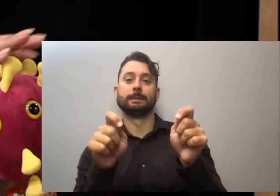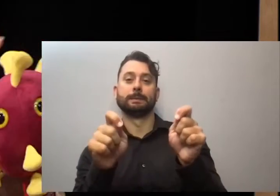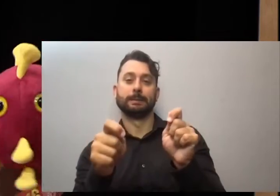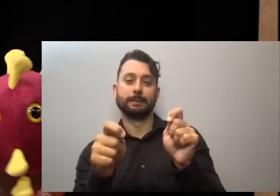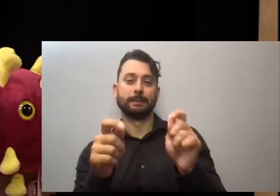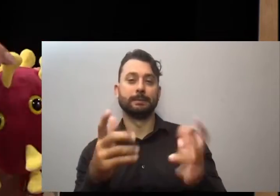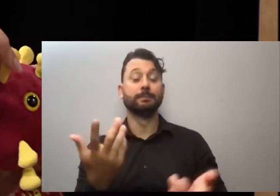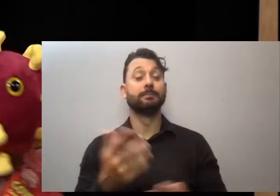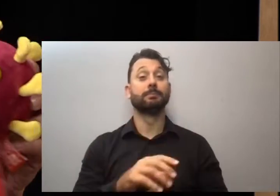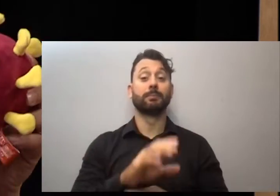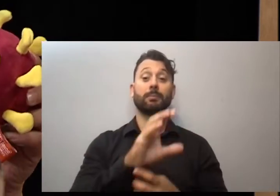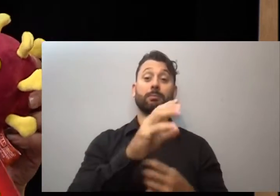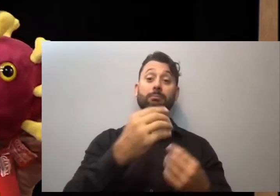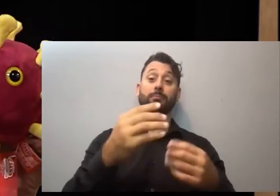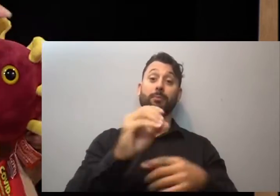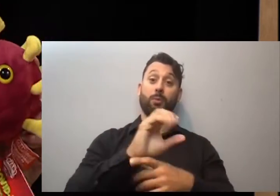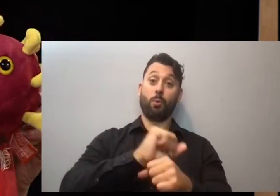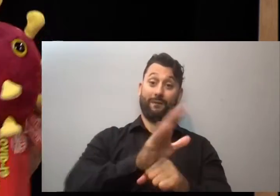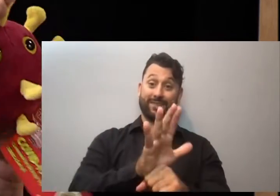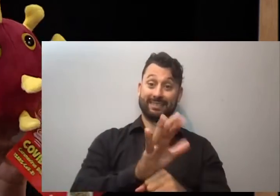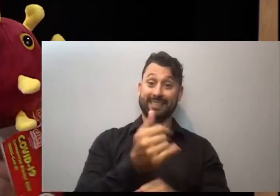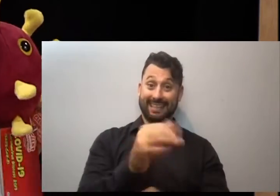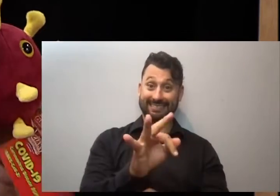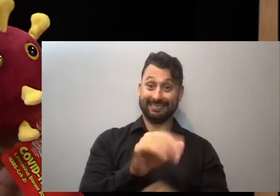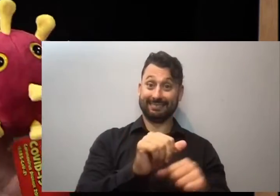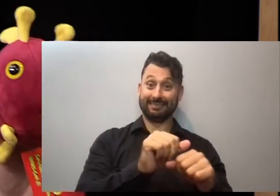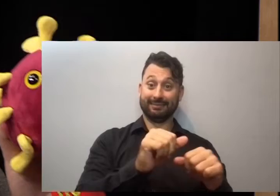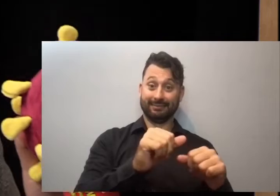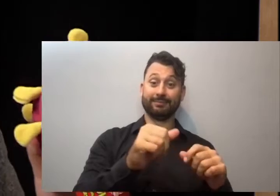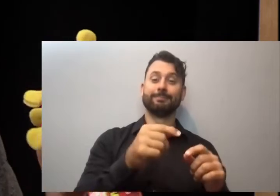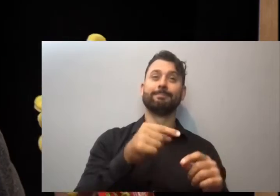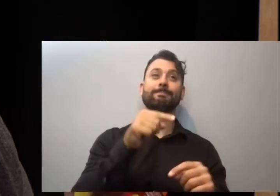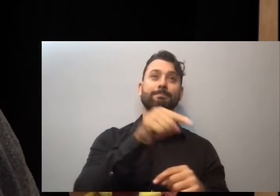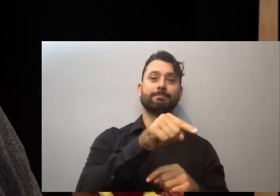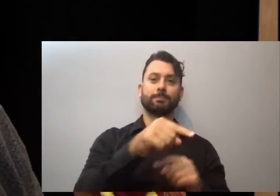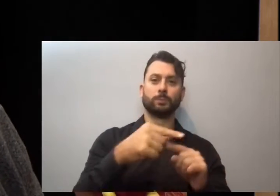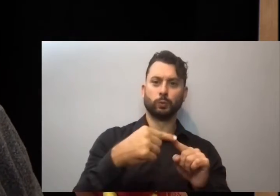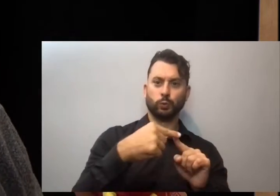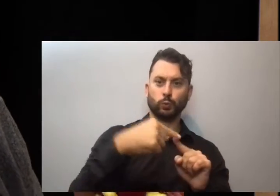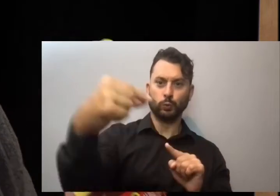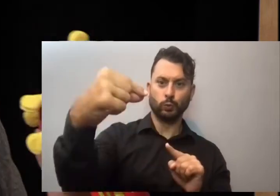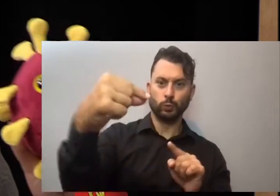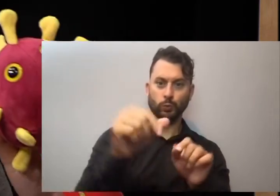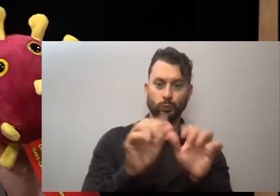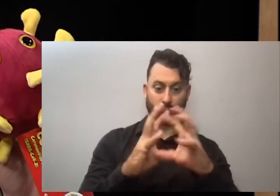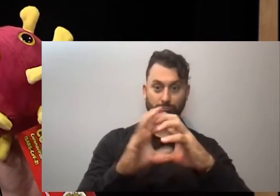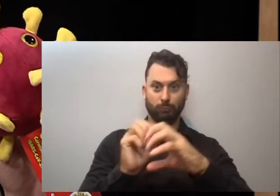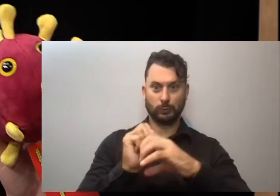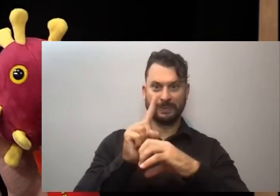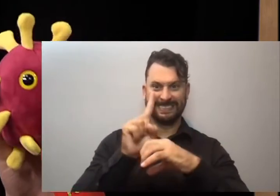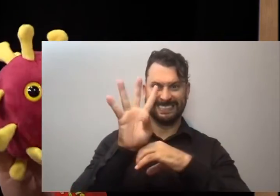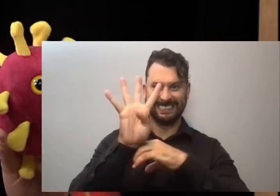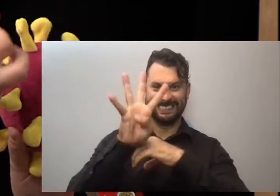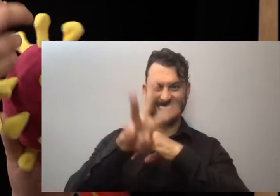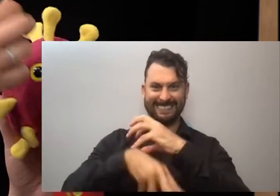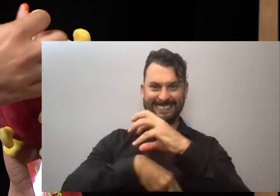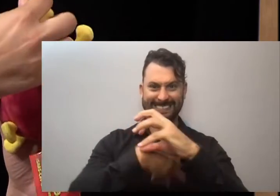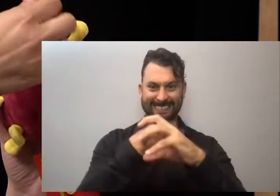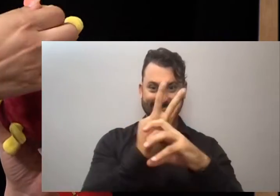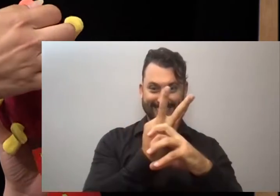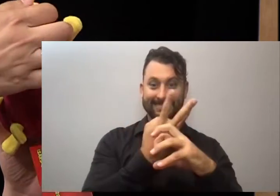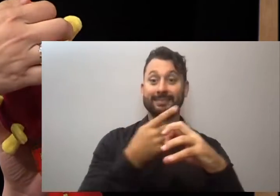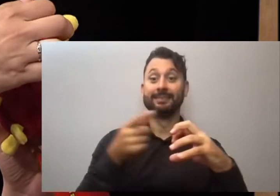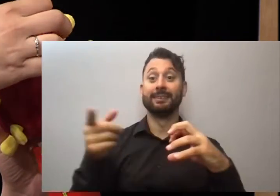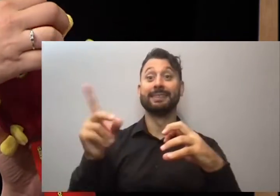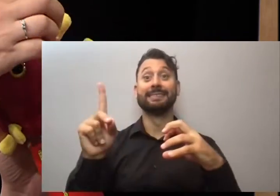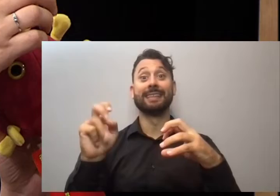happen in these spike proteins. These are our friend's spike. And so if these are mutations, basically it